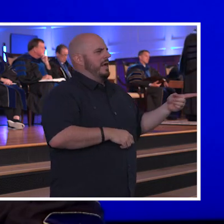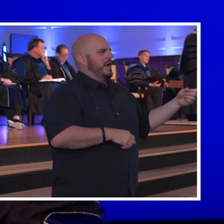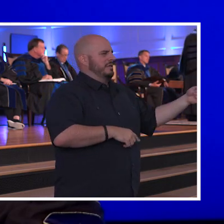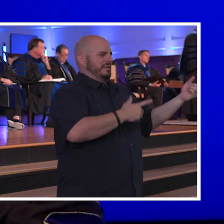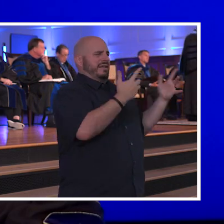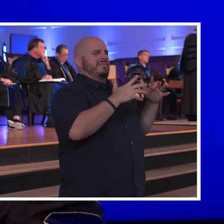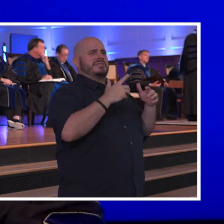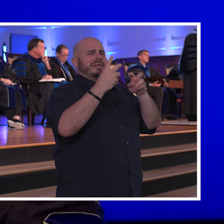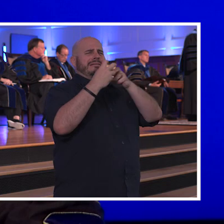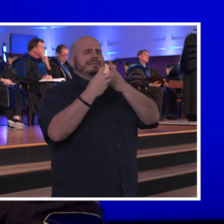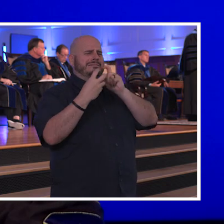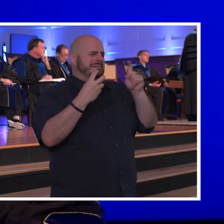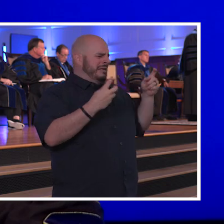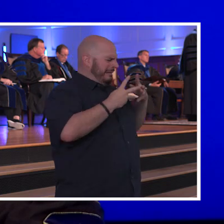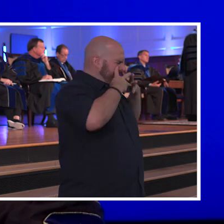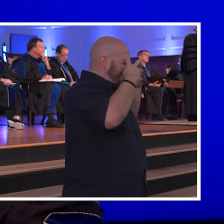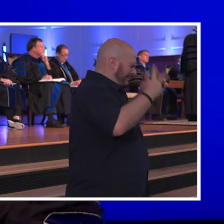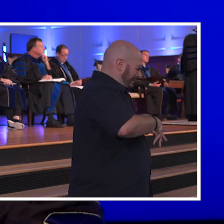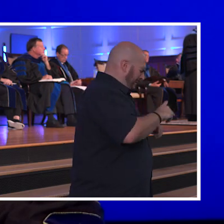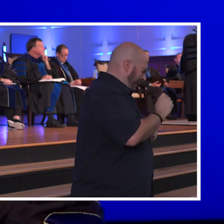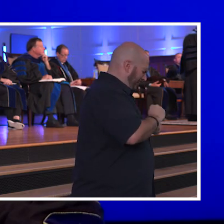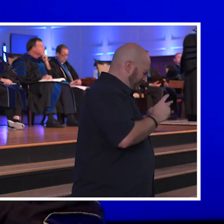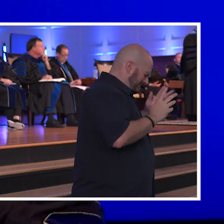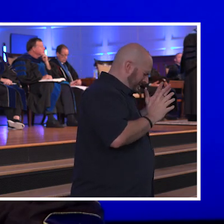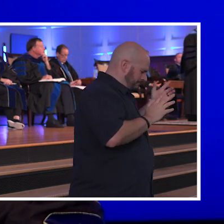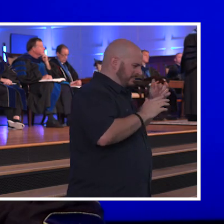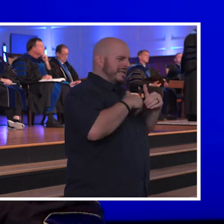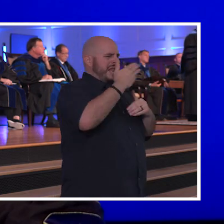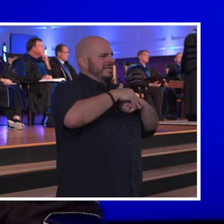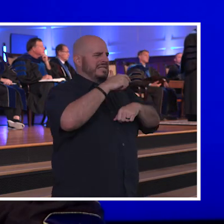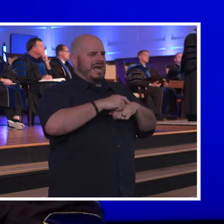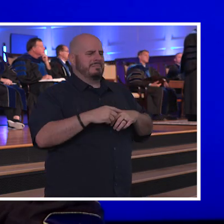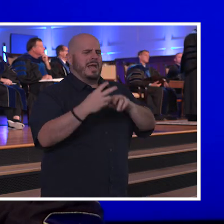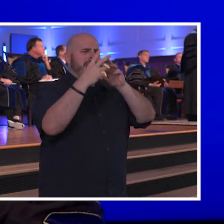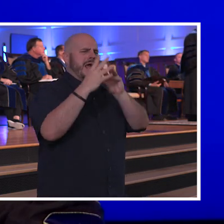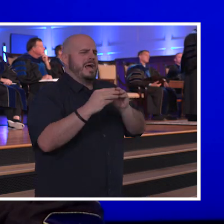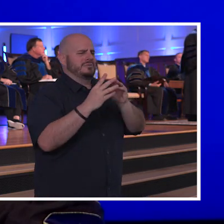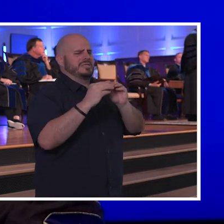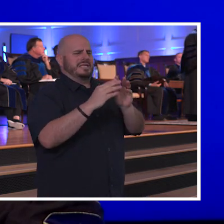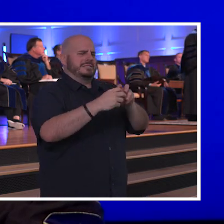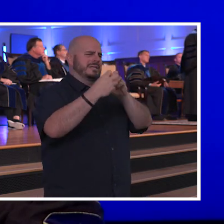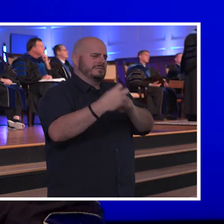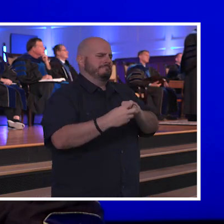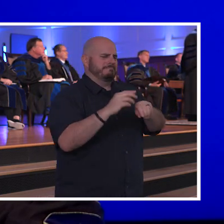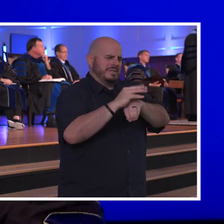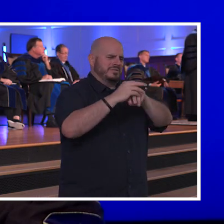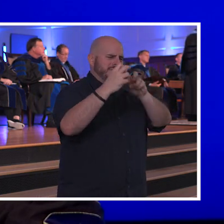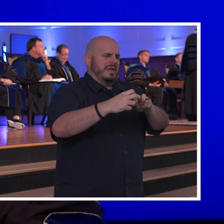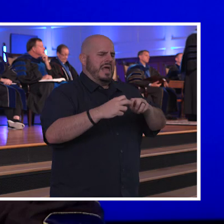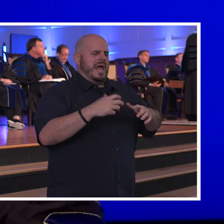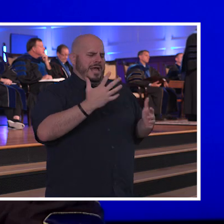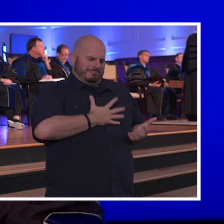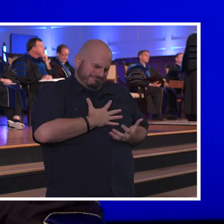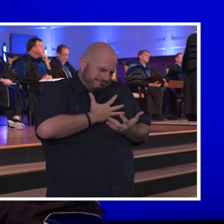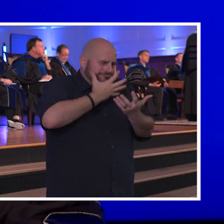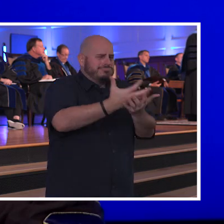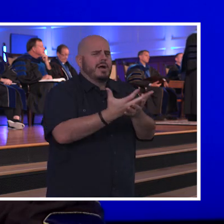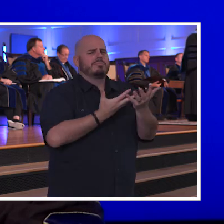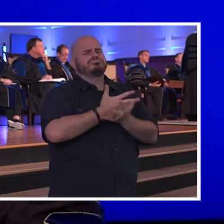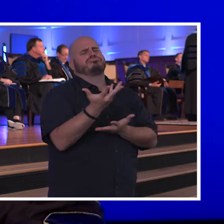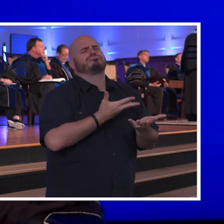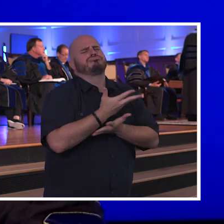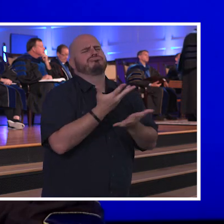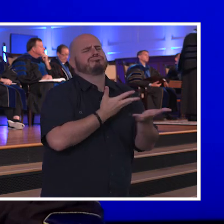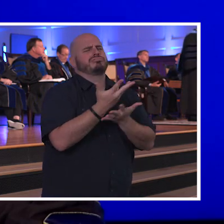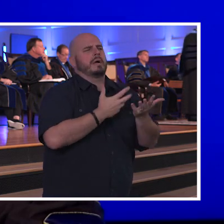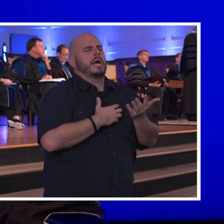The next time I just opened my heart, no reason to hide. God used that to minister to me. I learned to share and be vulnerable.